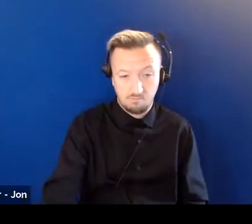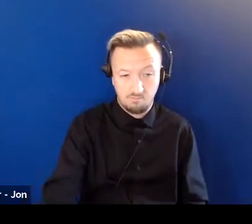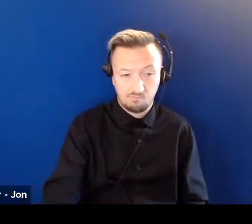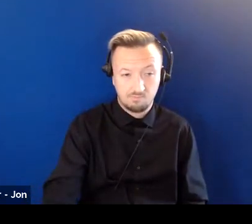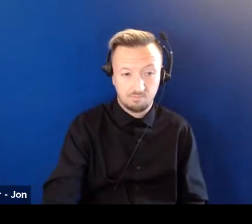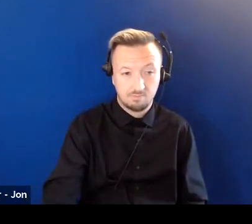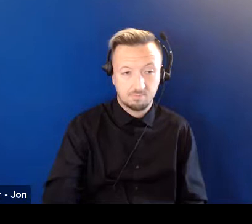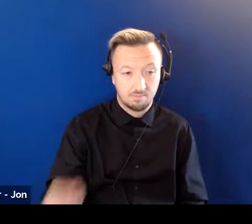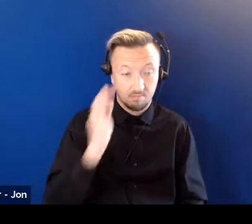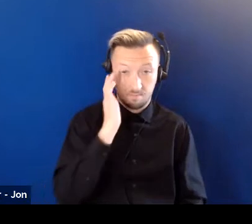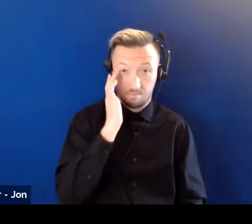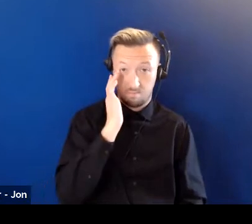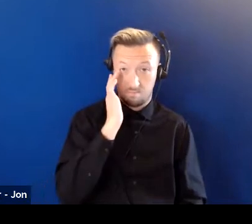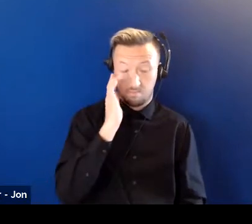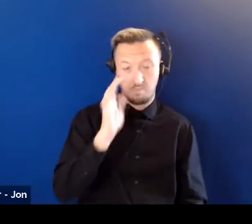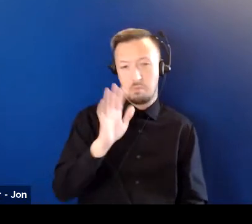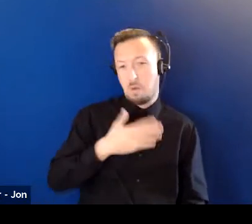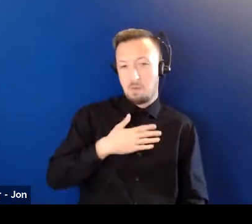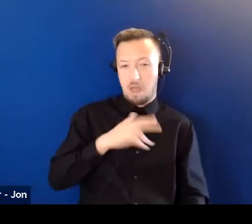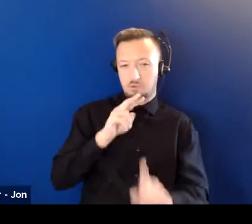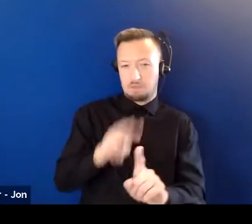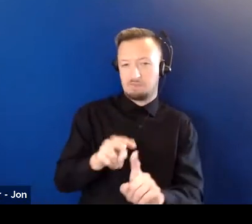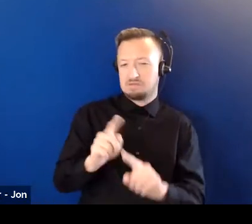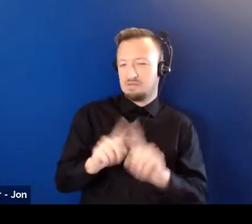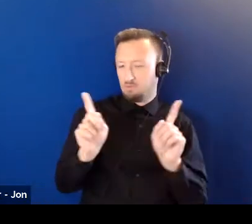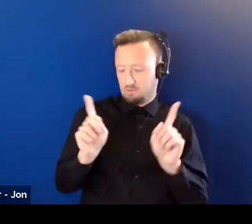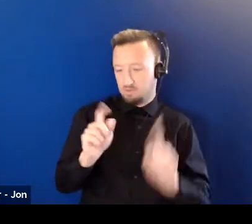We came in this in a little different way because